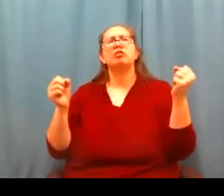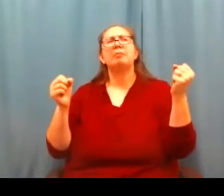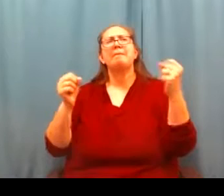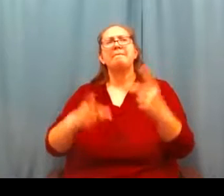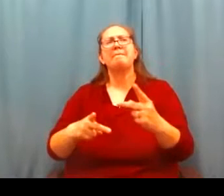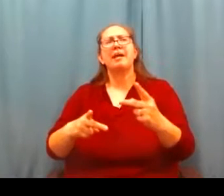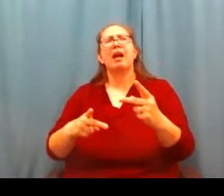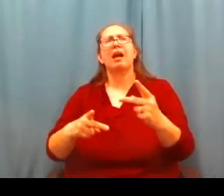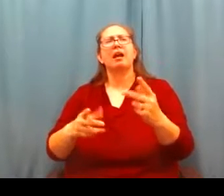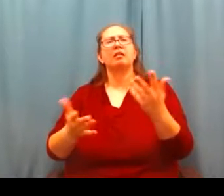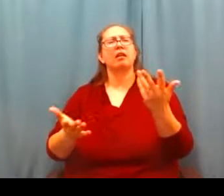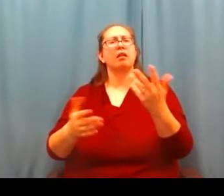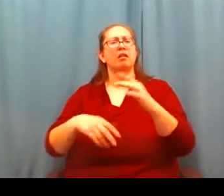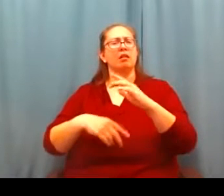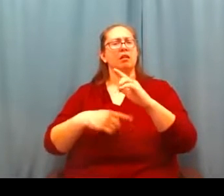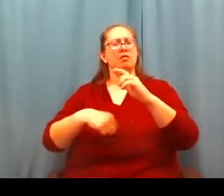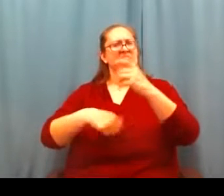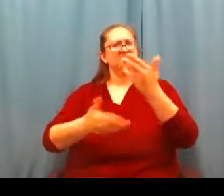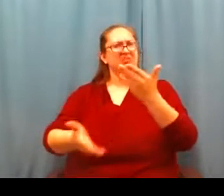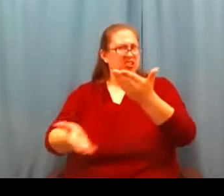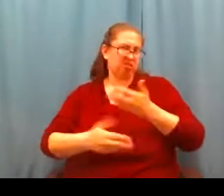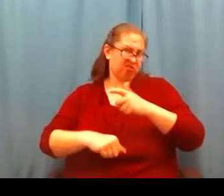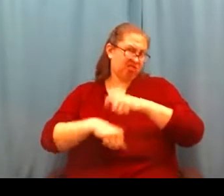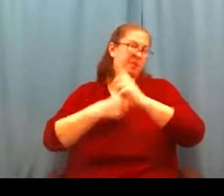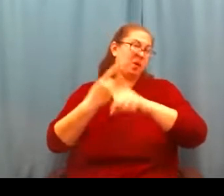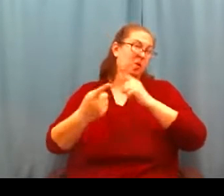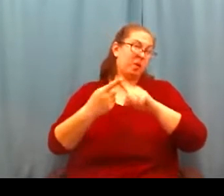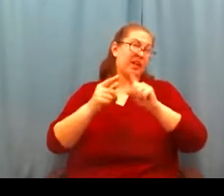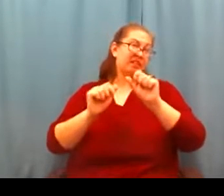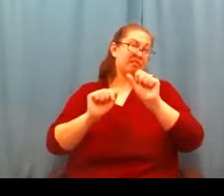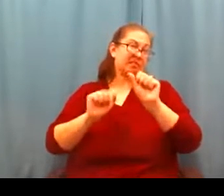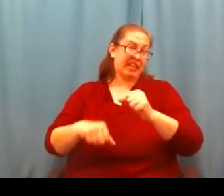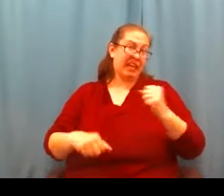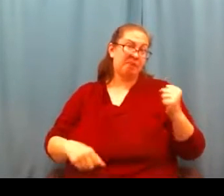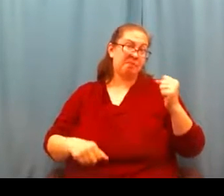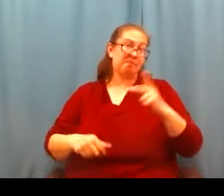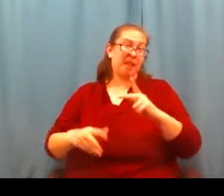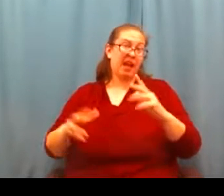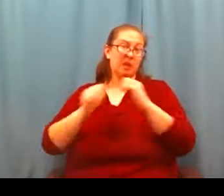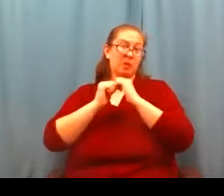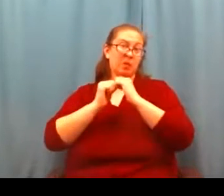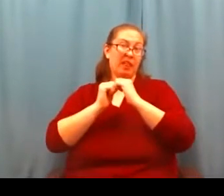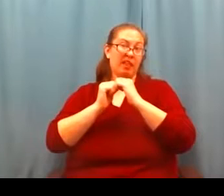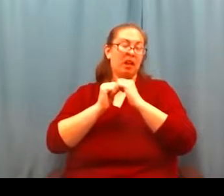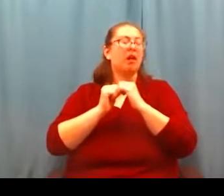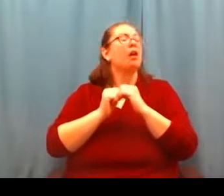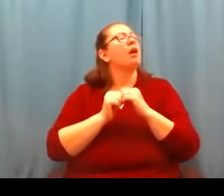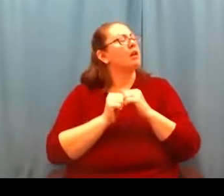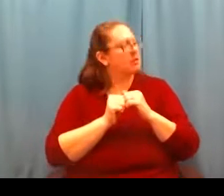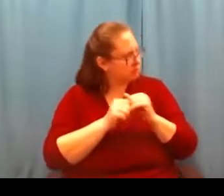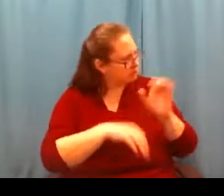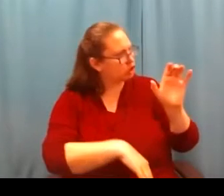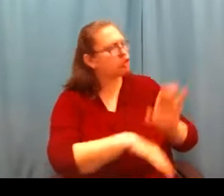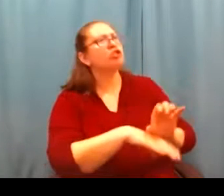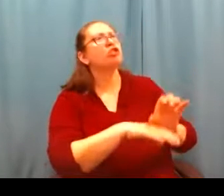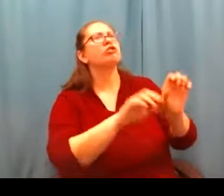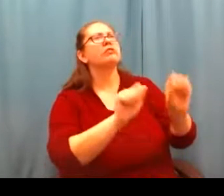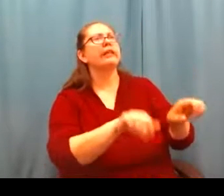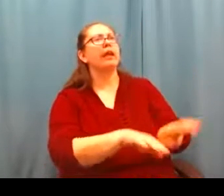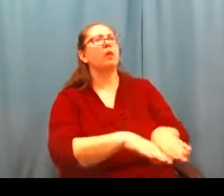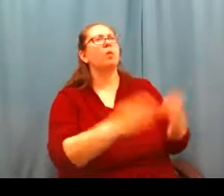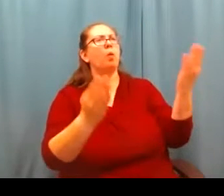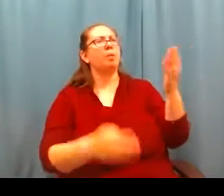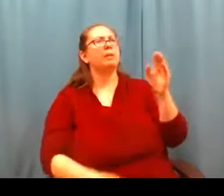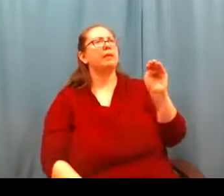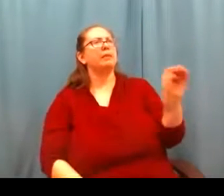time for reconvening. So churches will be able to open on Monday the